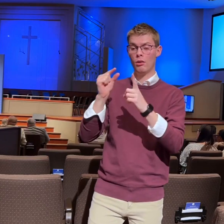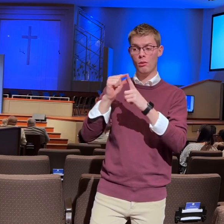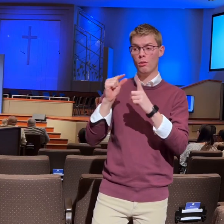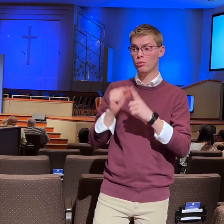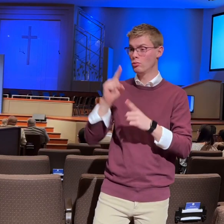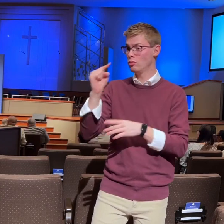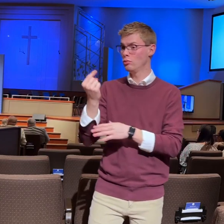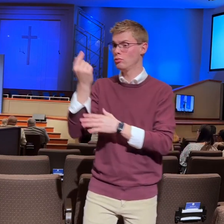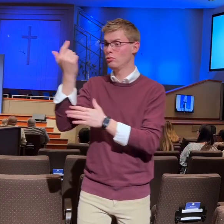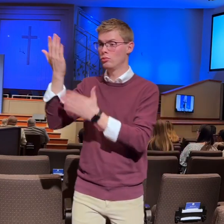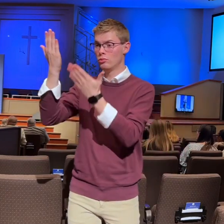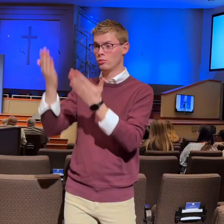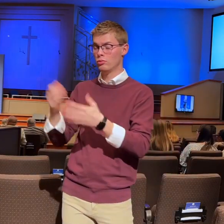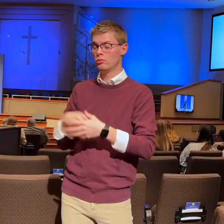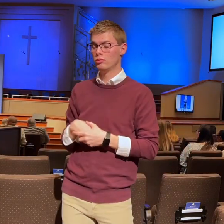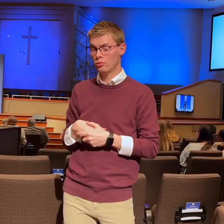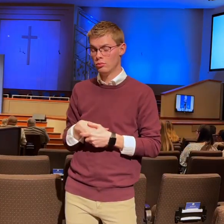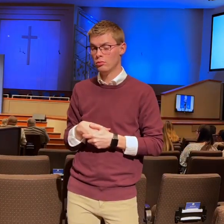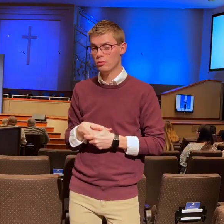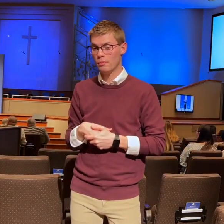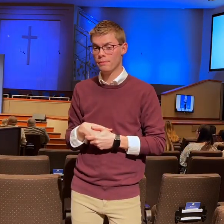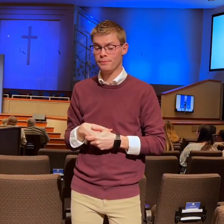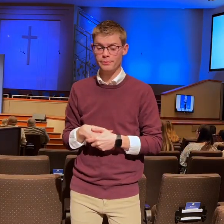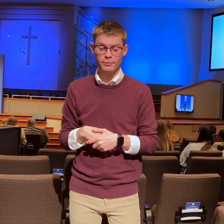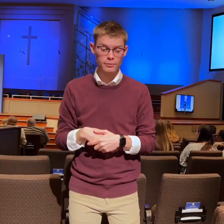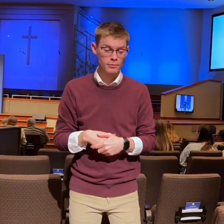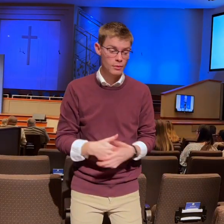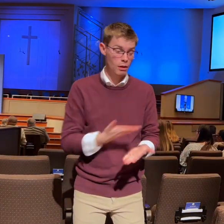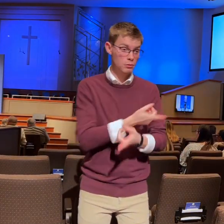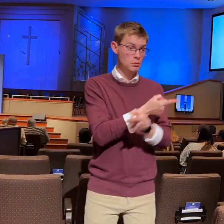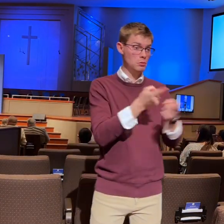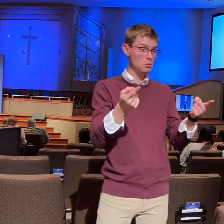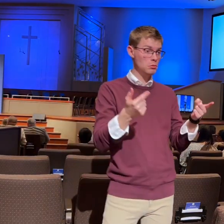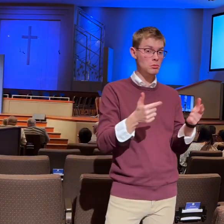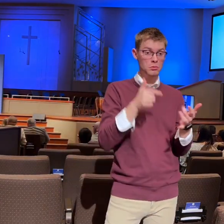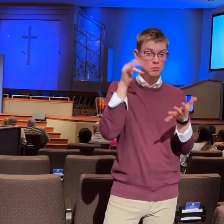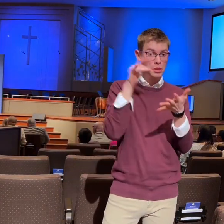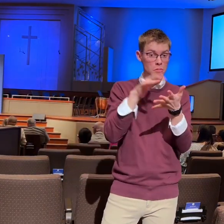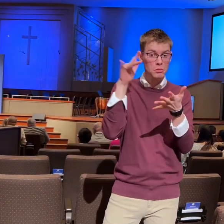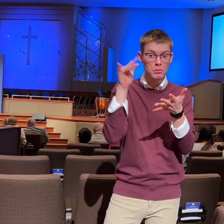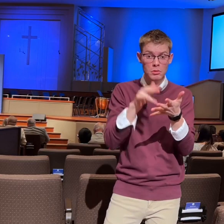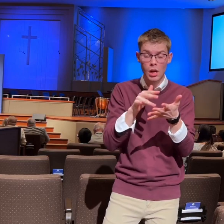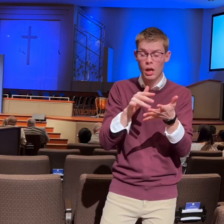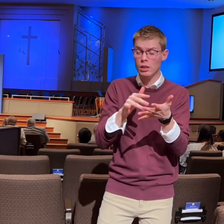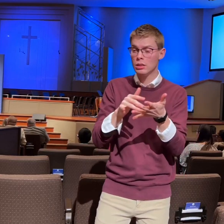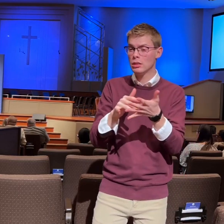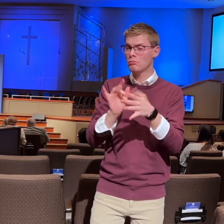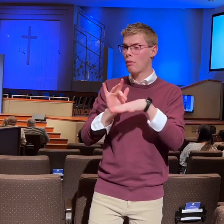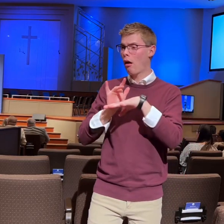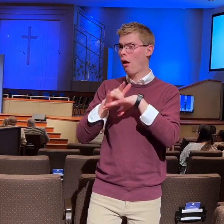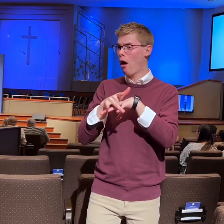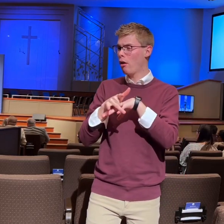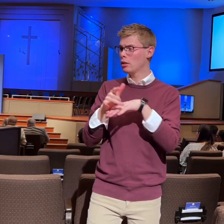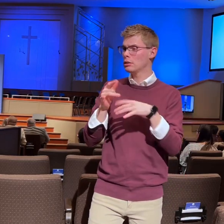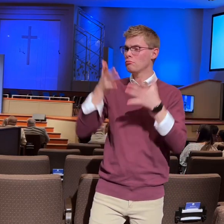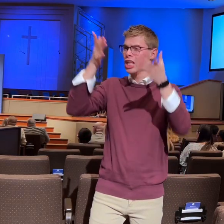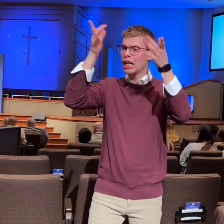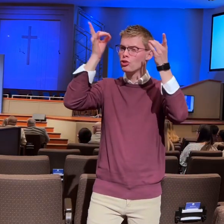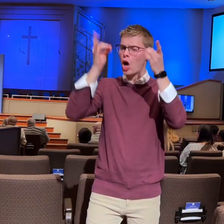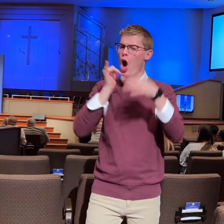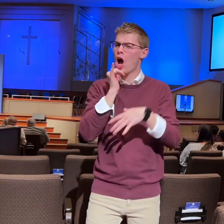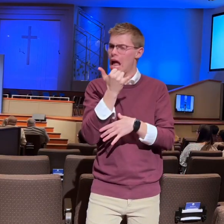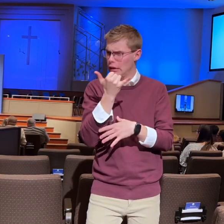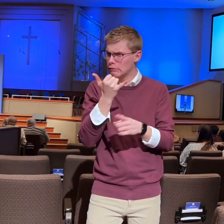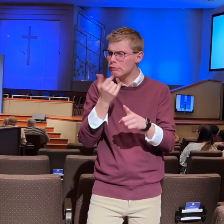doctrine. And by way of introduction, some of you have studied some of the early doctrinal errors of the church. There was something